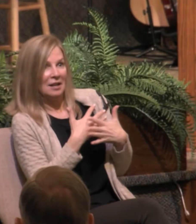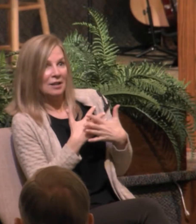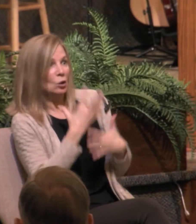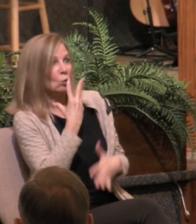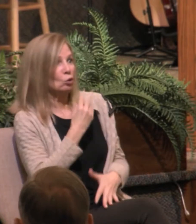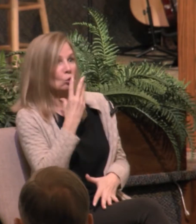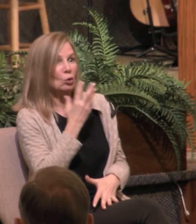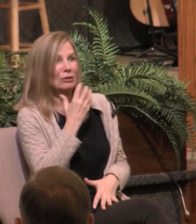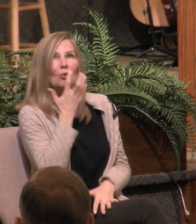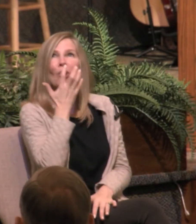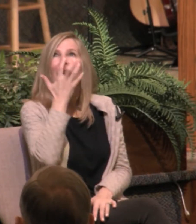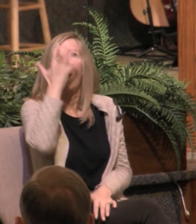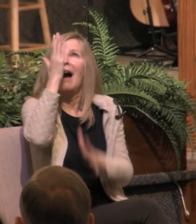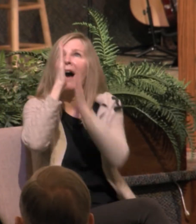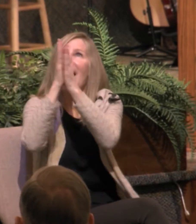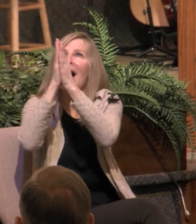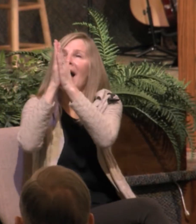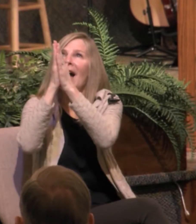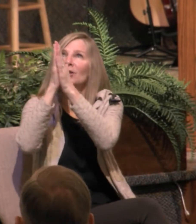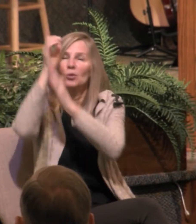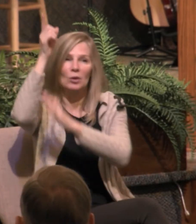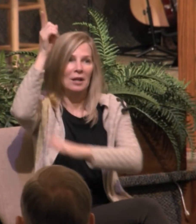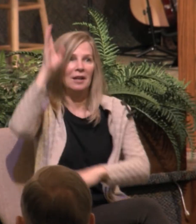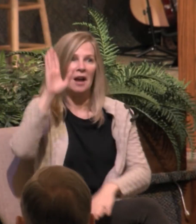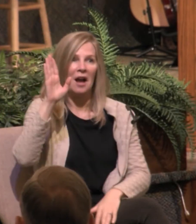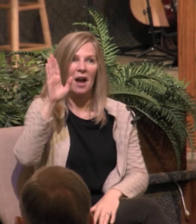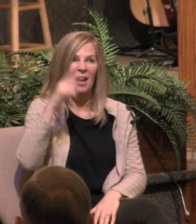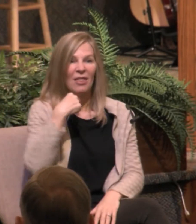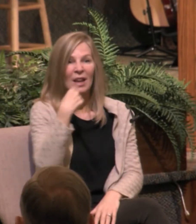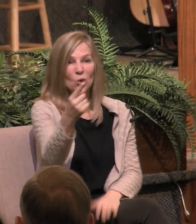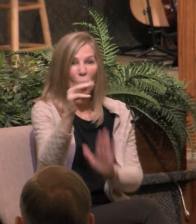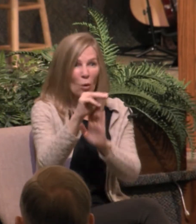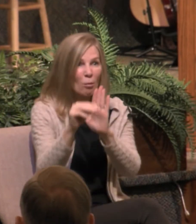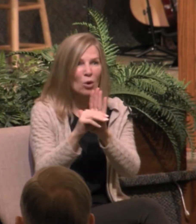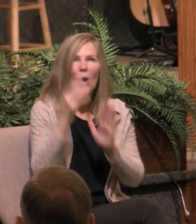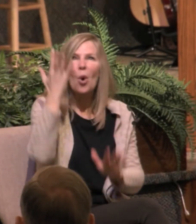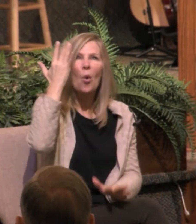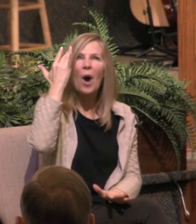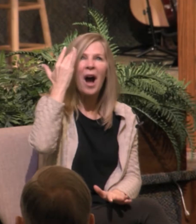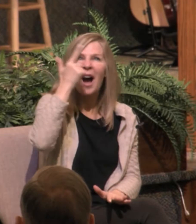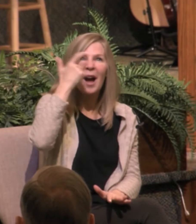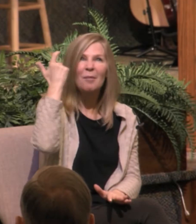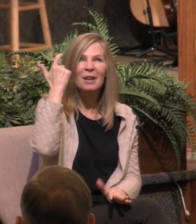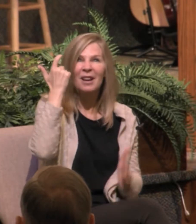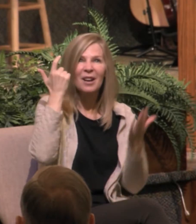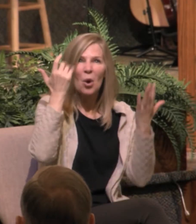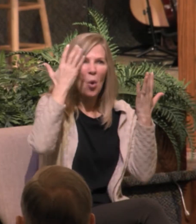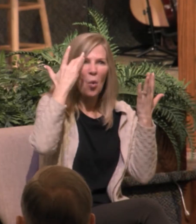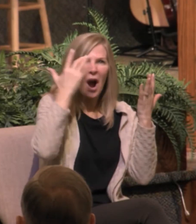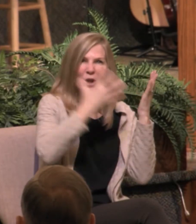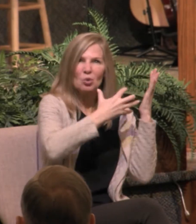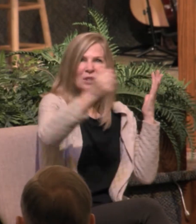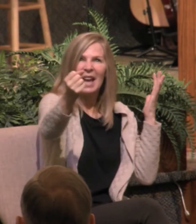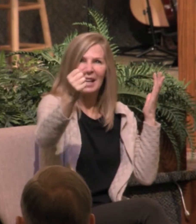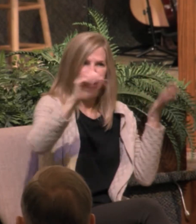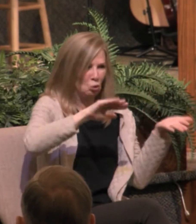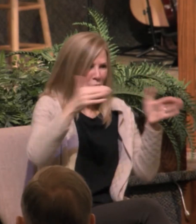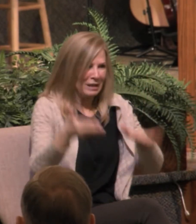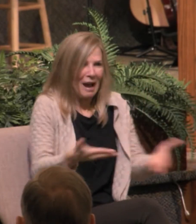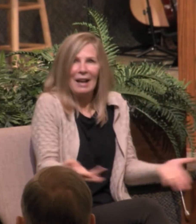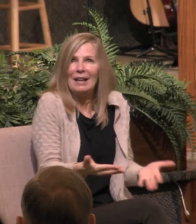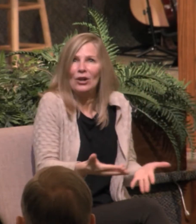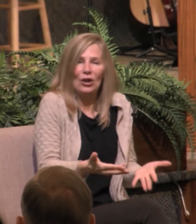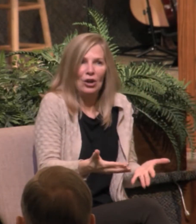Israel cried out to the Lord. Then they said to Moses, is it because there were no graves in Egypt that you have taken us away to die in the